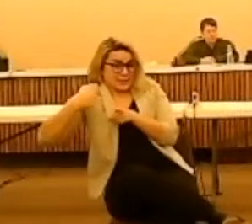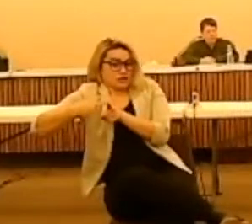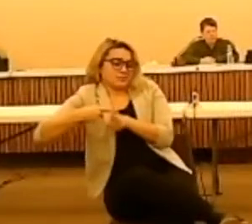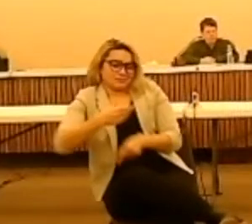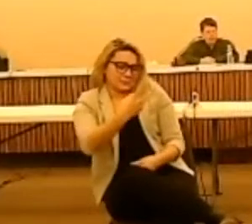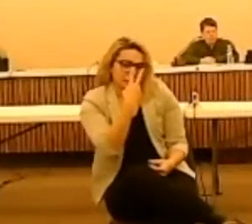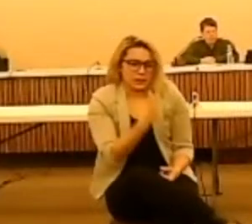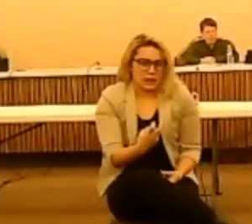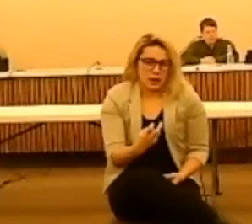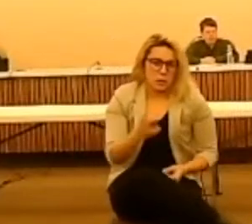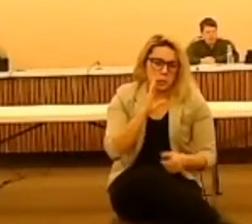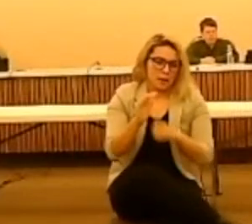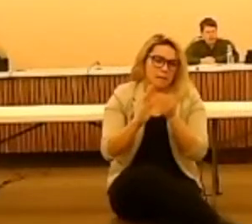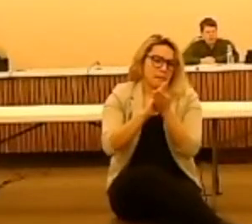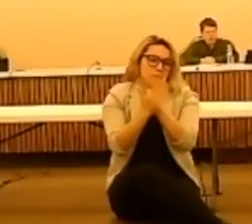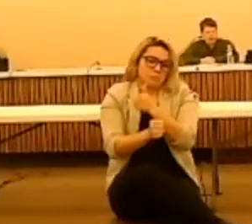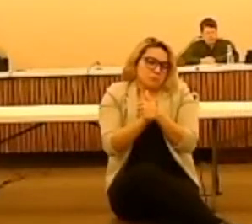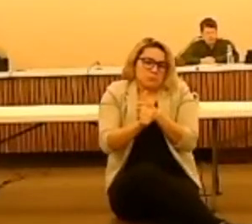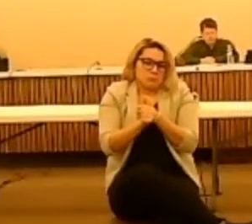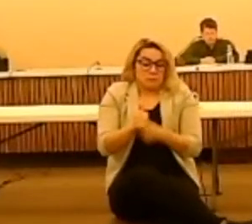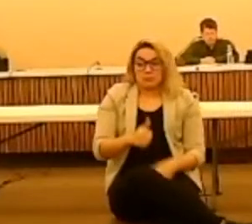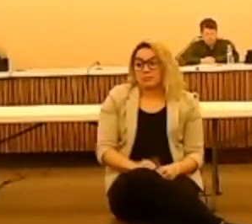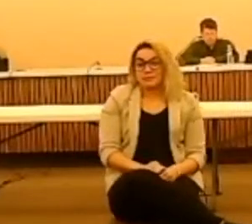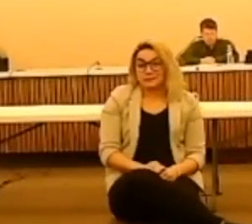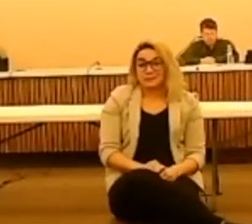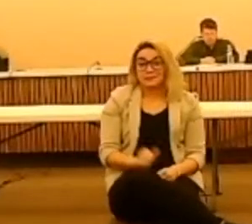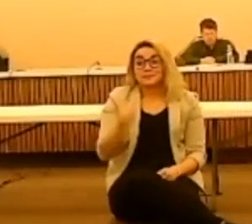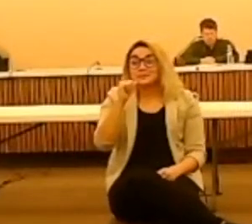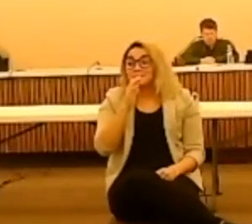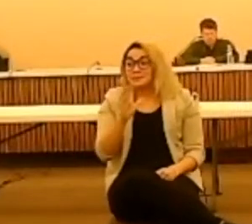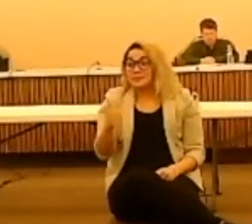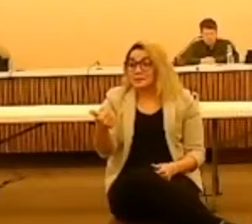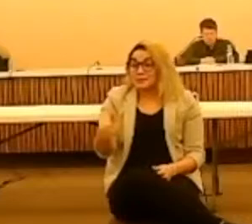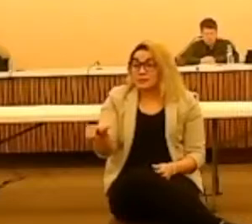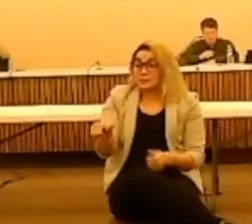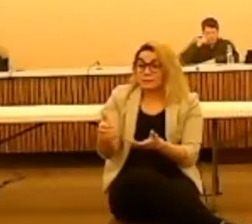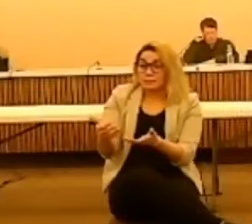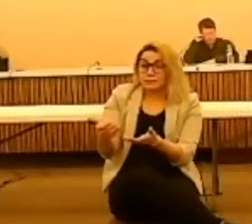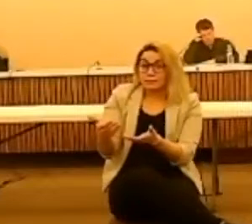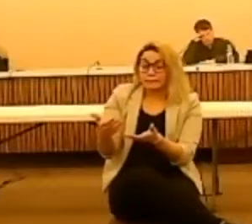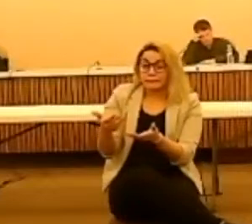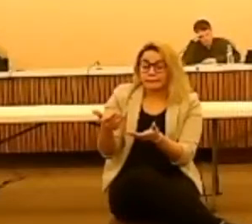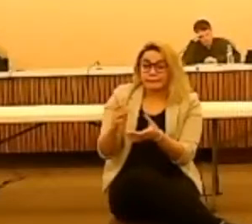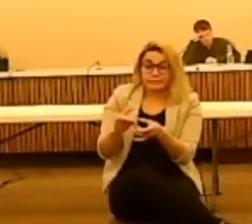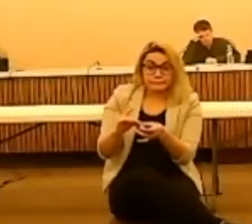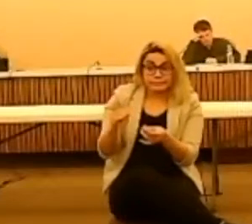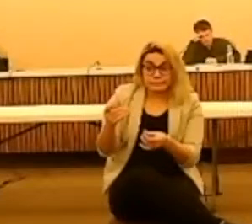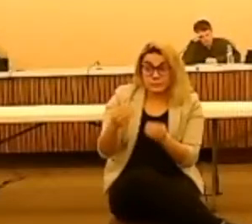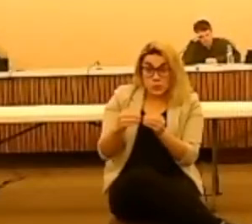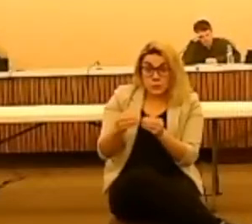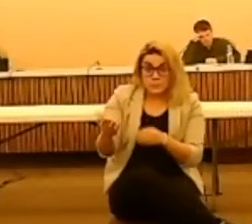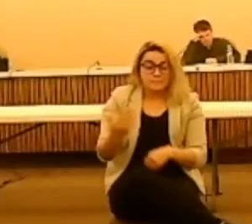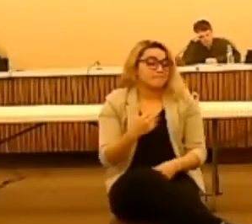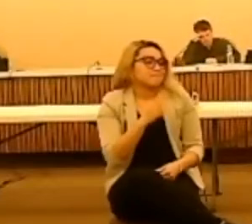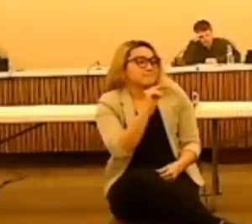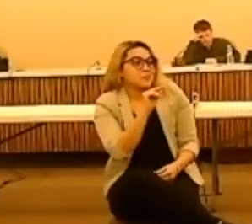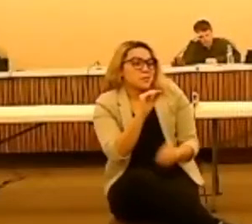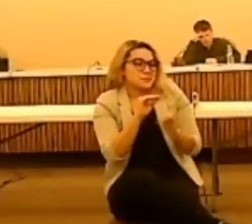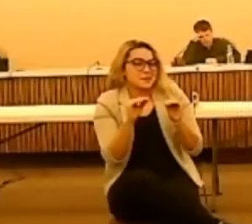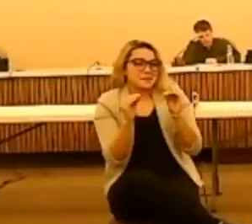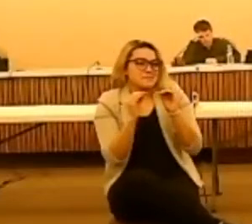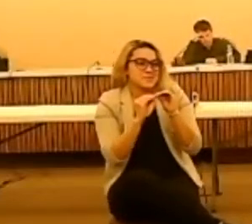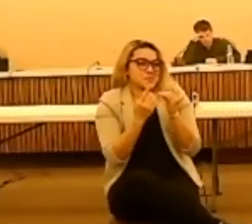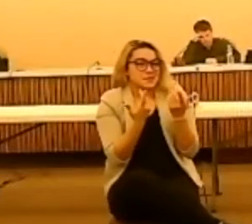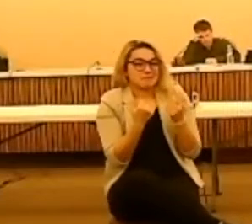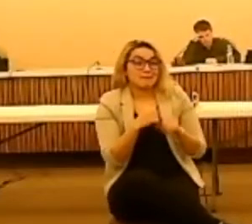Did you have any follow-up, or are you all set? No, there's nothing more I could propose. Thank you for your consideration. It's